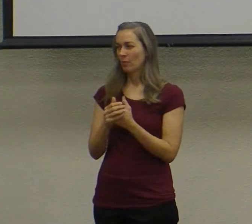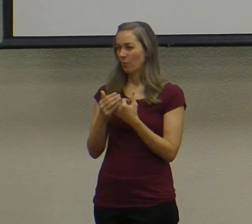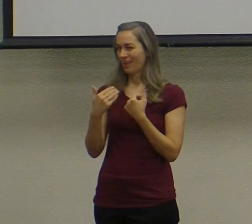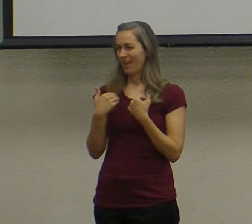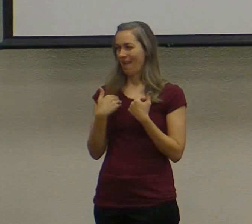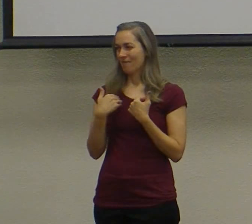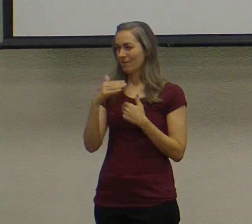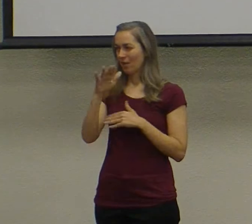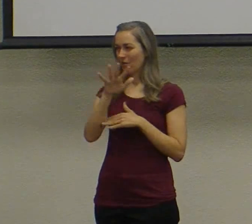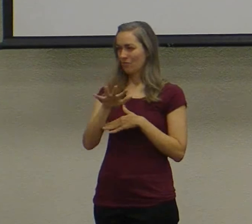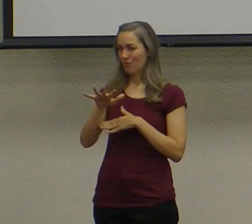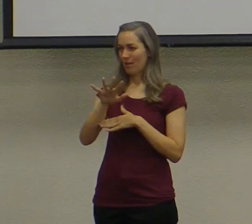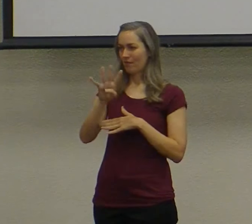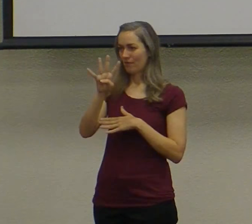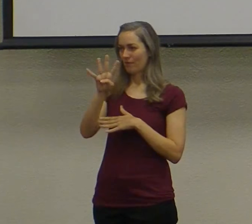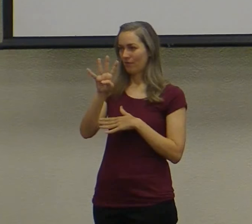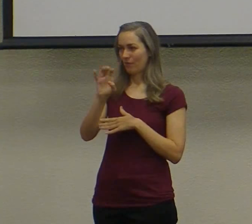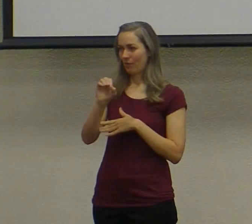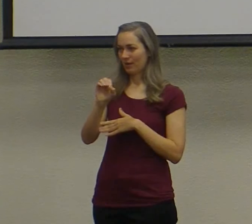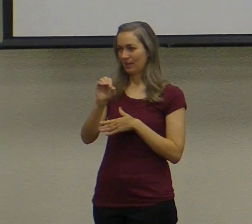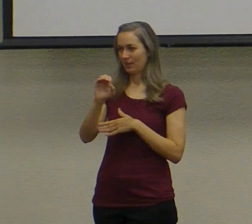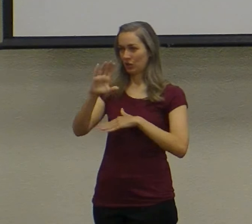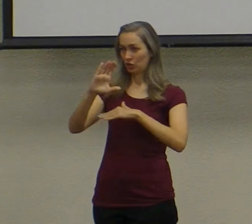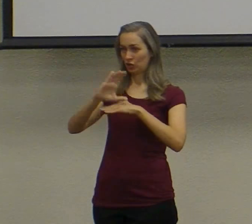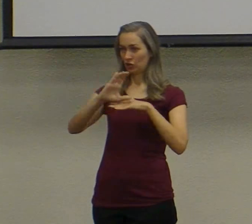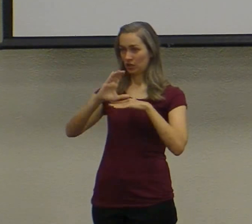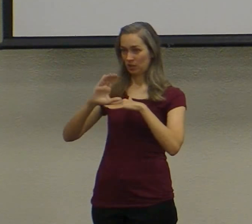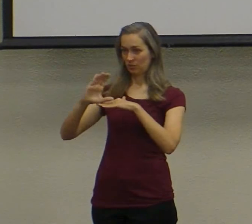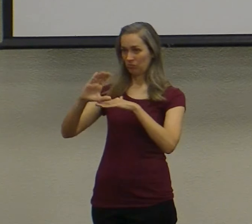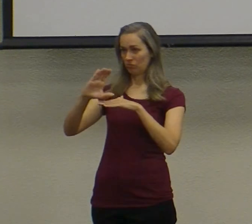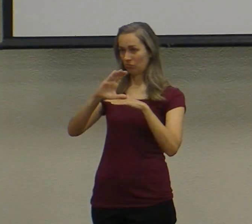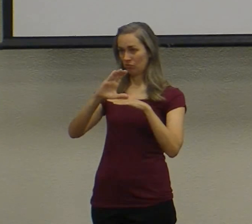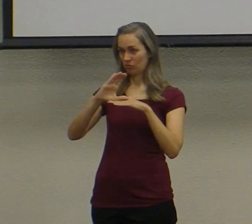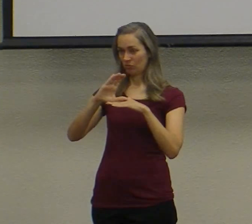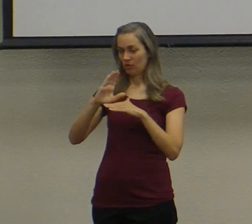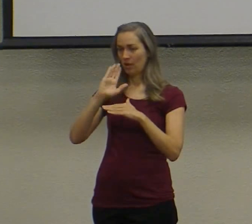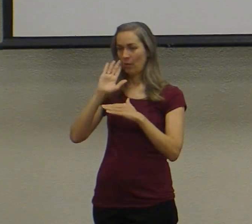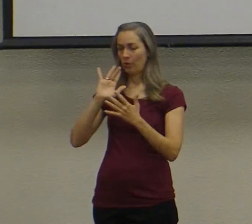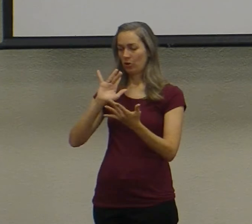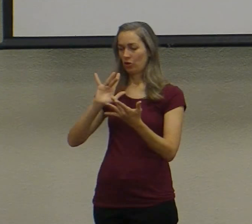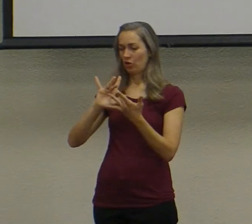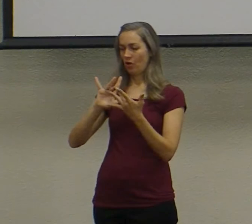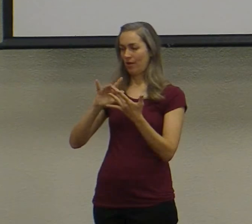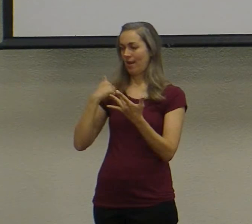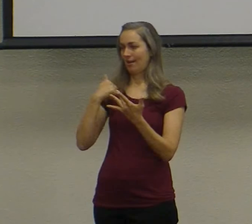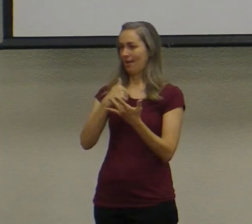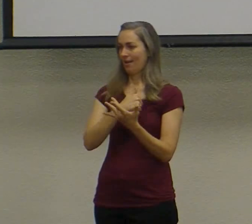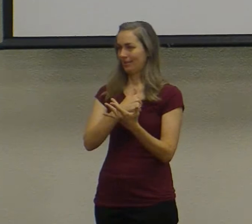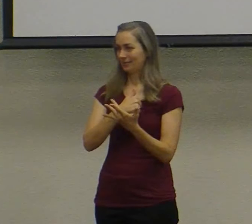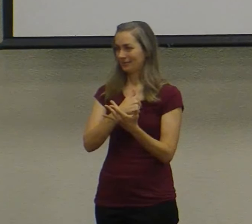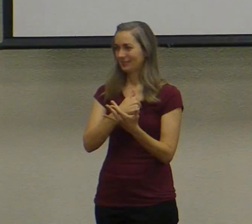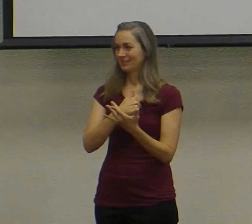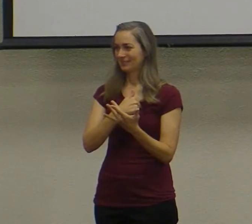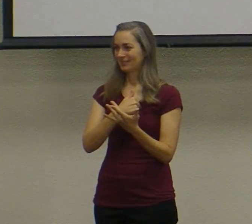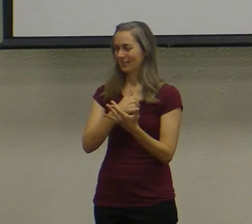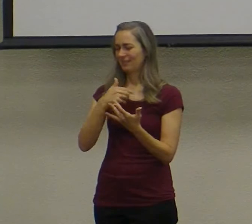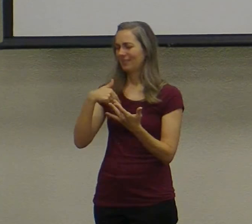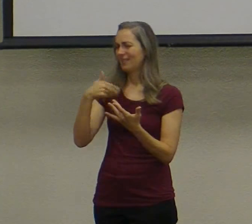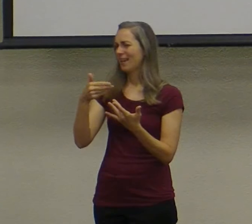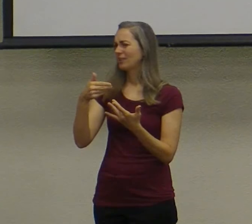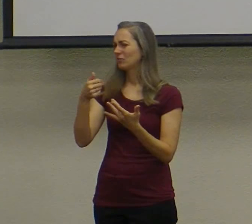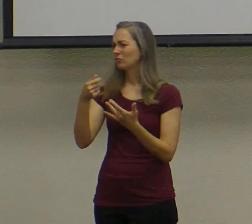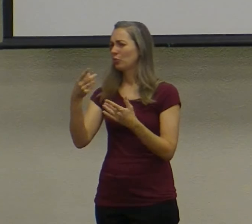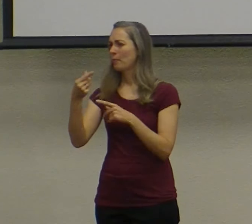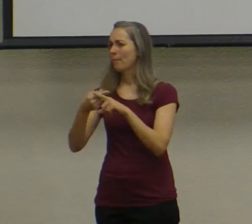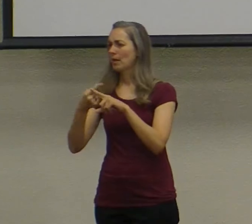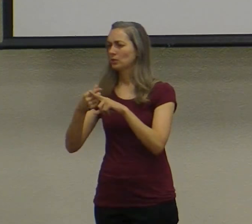have about 40 congregations that will be contacting us in the next few months and several months down